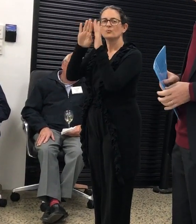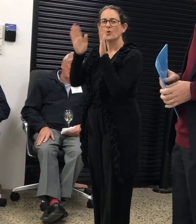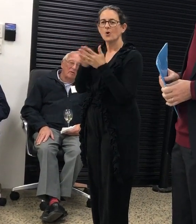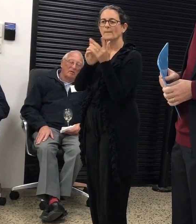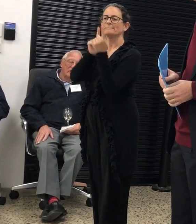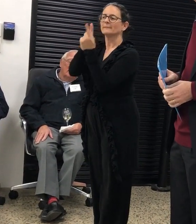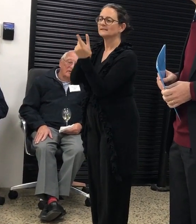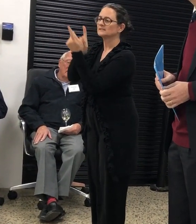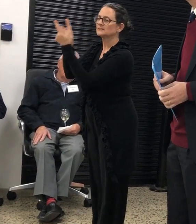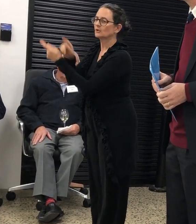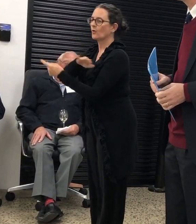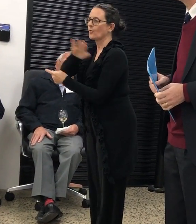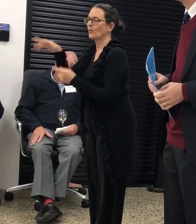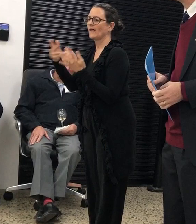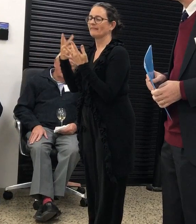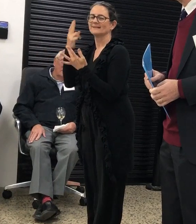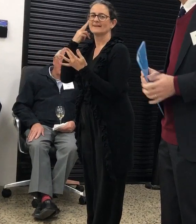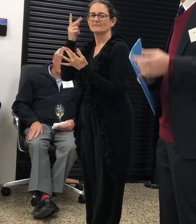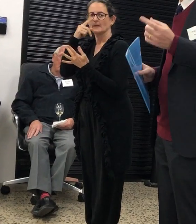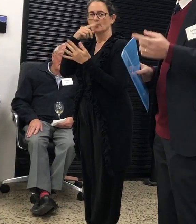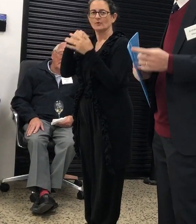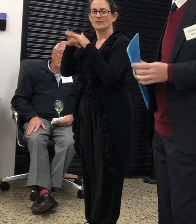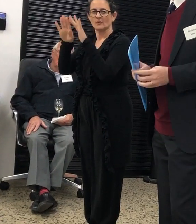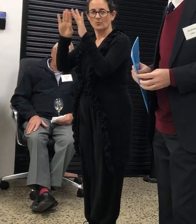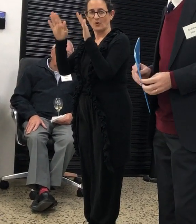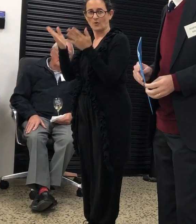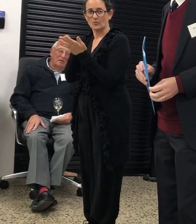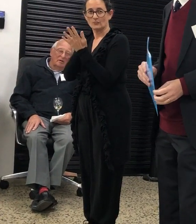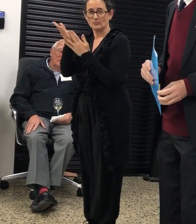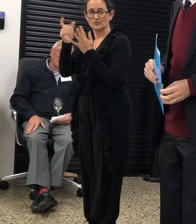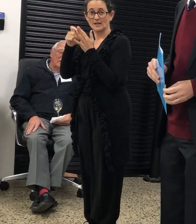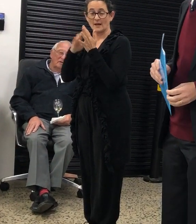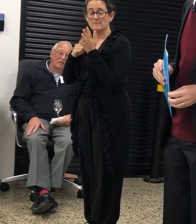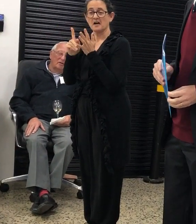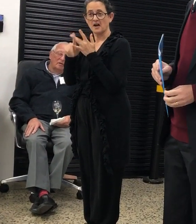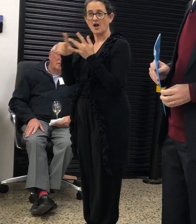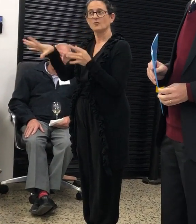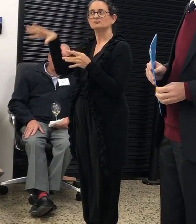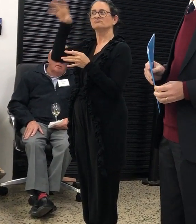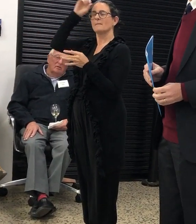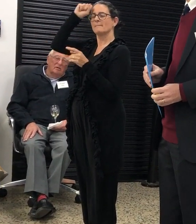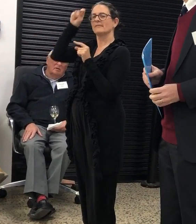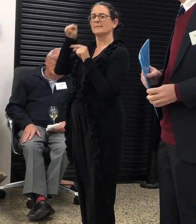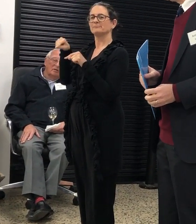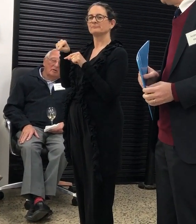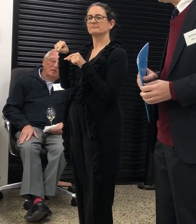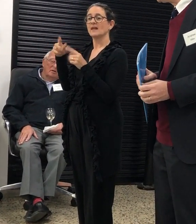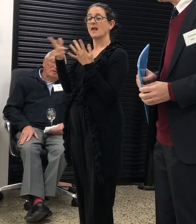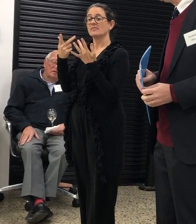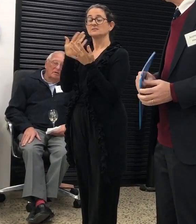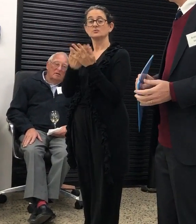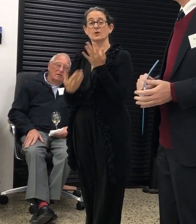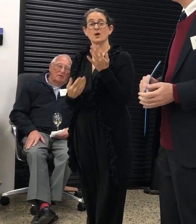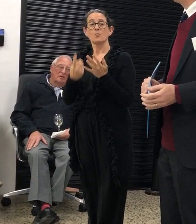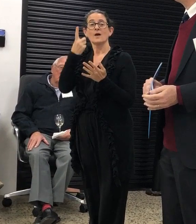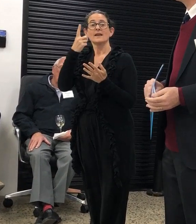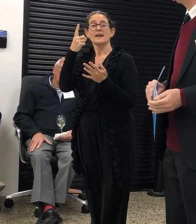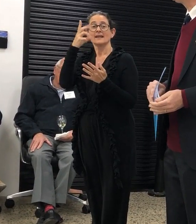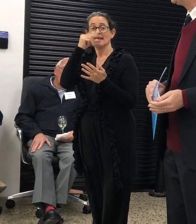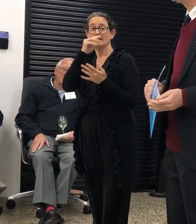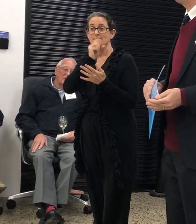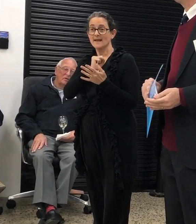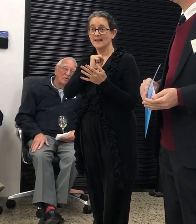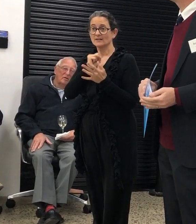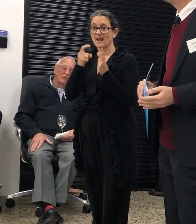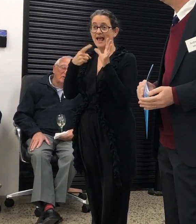employment projects and in the churches. I'd like to share with you one other, a young man called Alan. Alan is